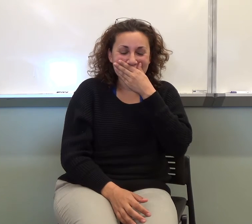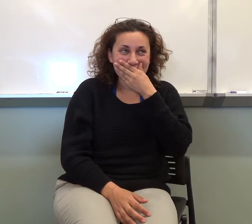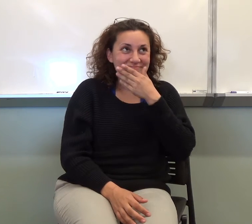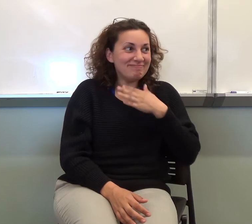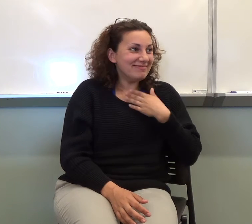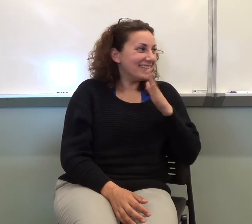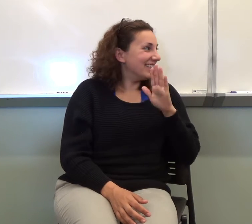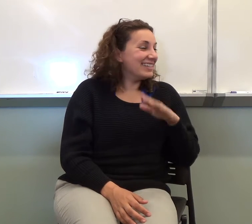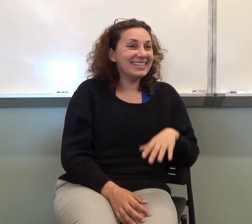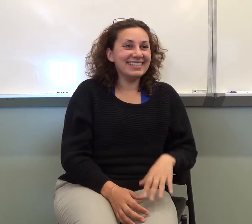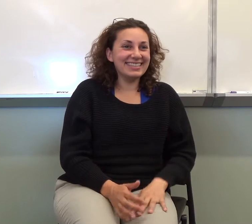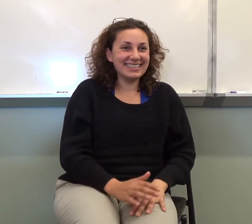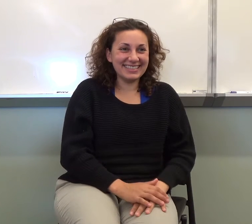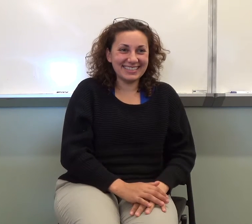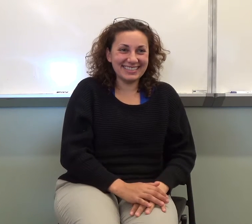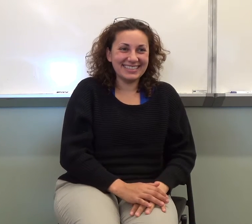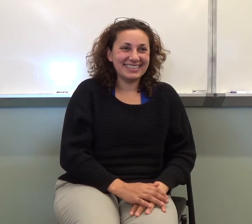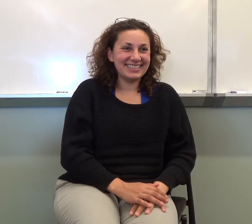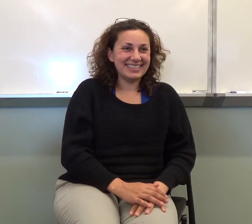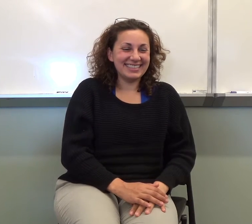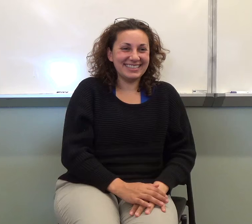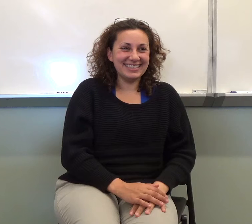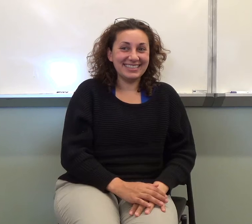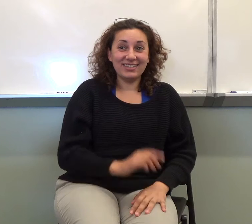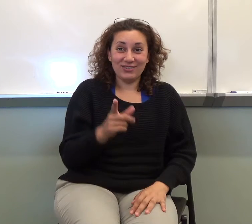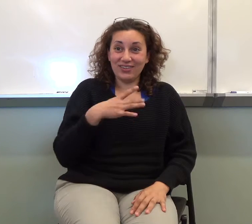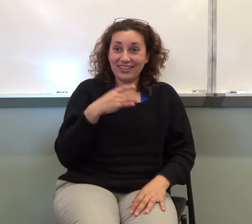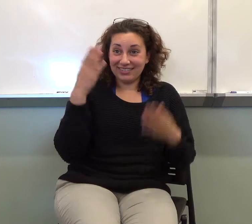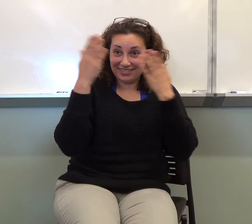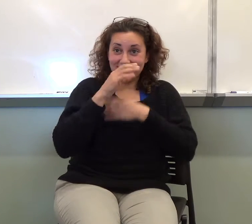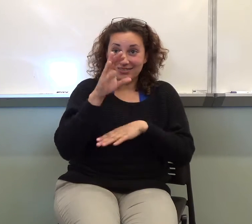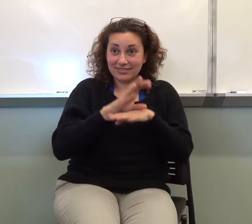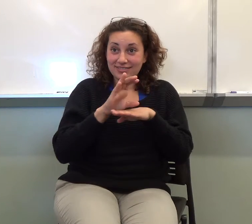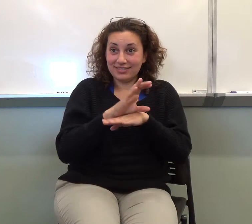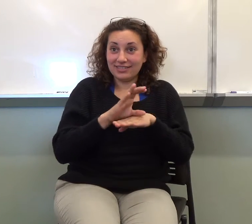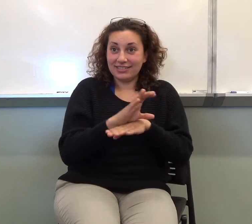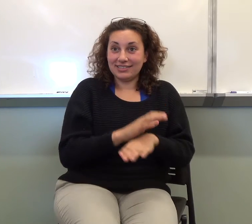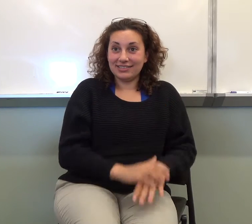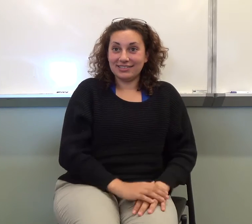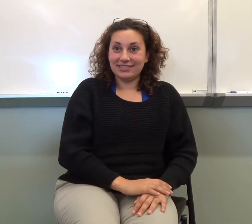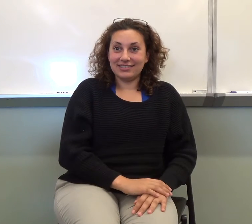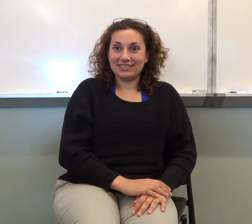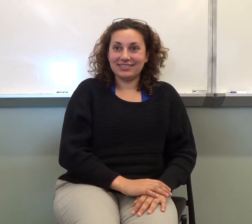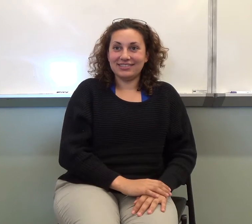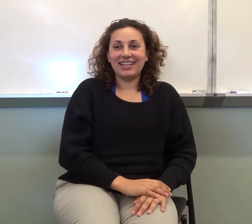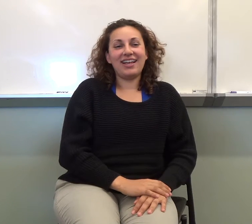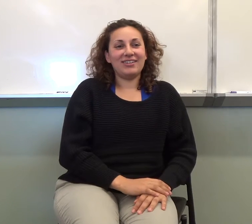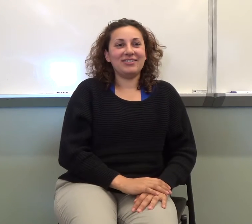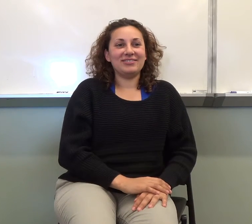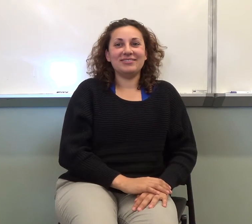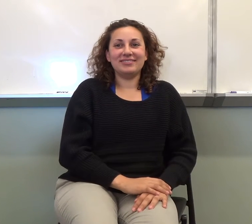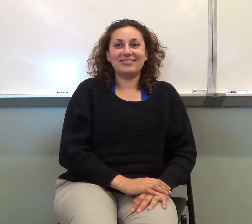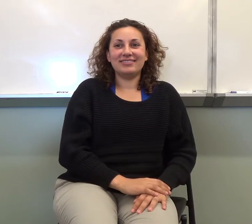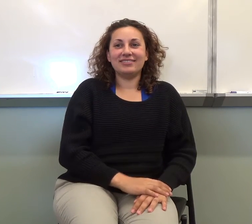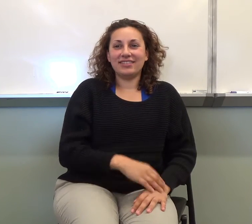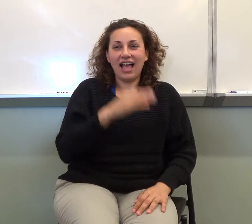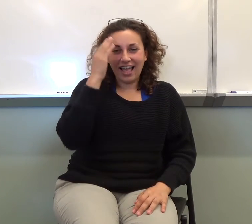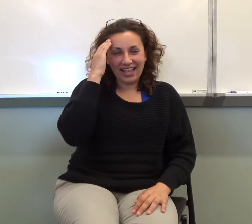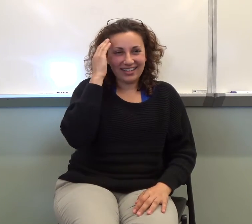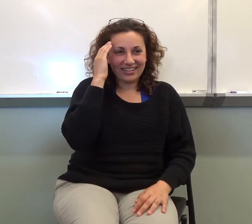to count in that 2-dimensional table in a certain way to figure out what the event elements are and put that over the sample